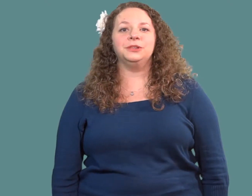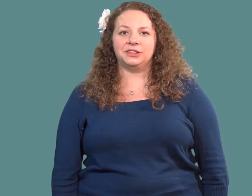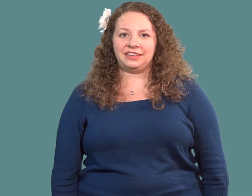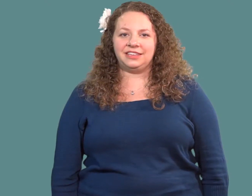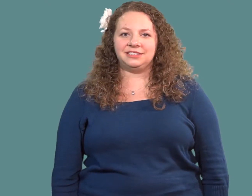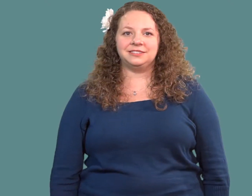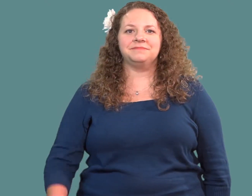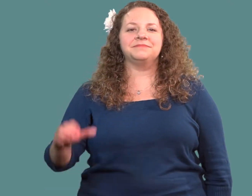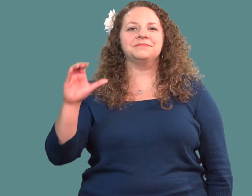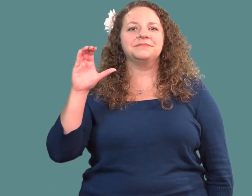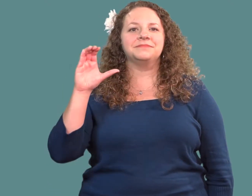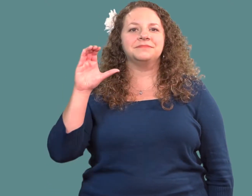look like this.